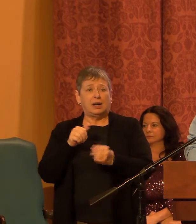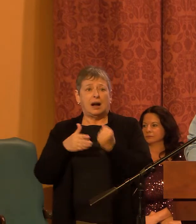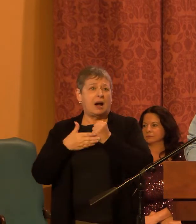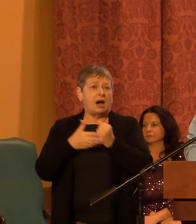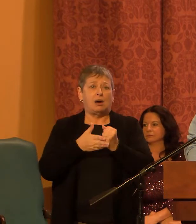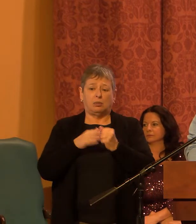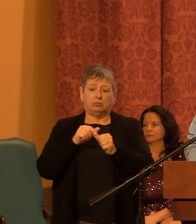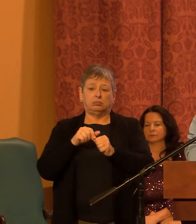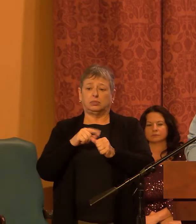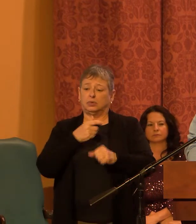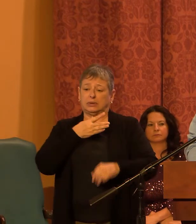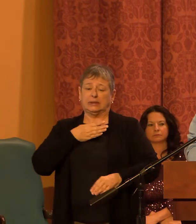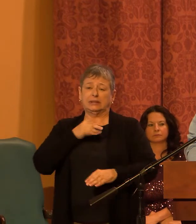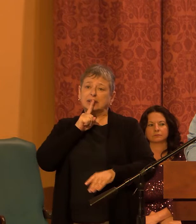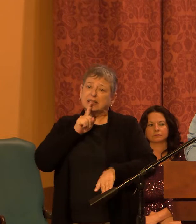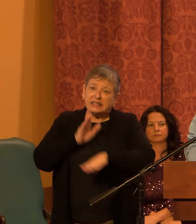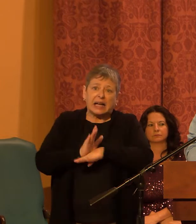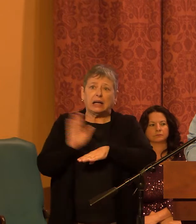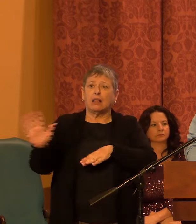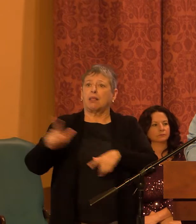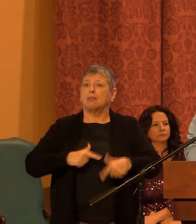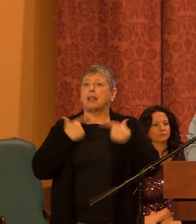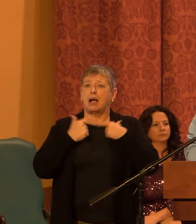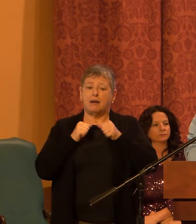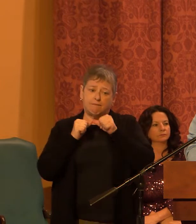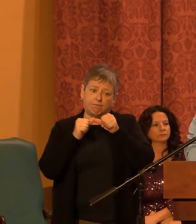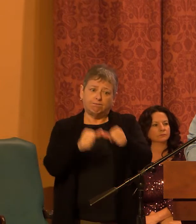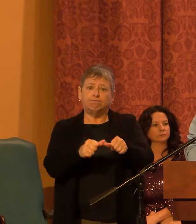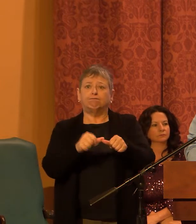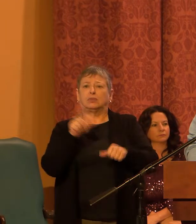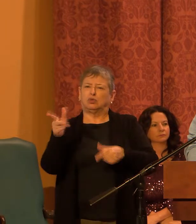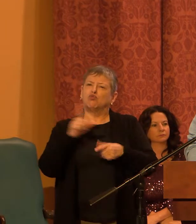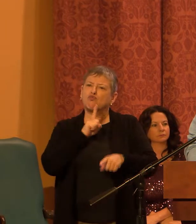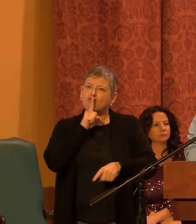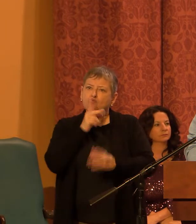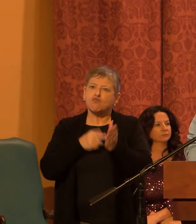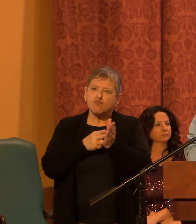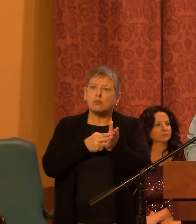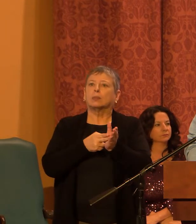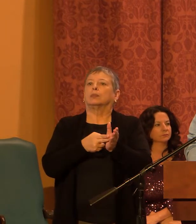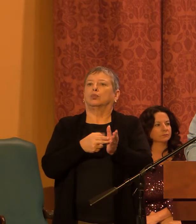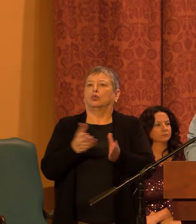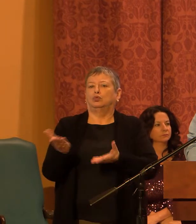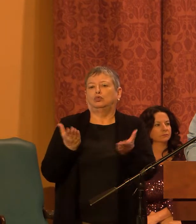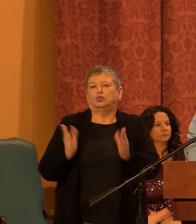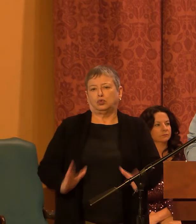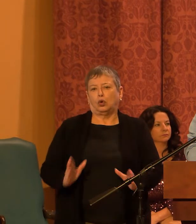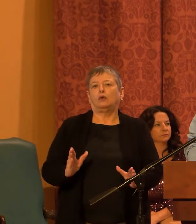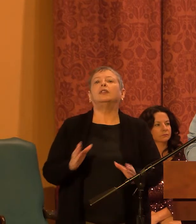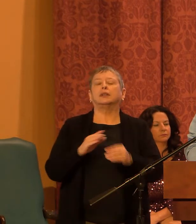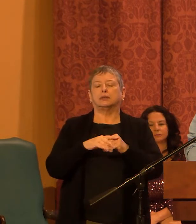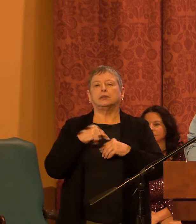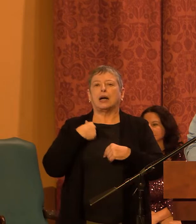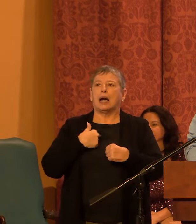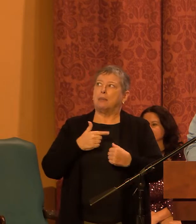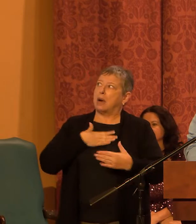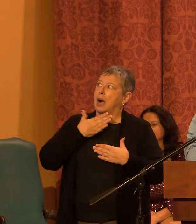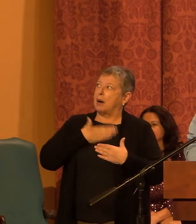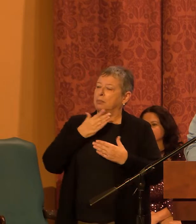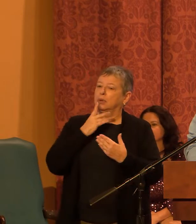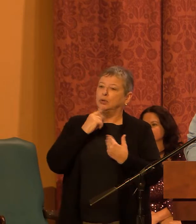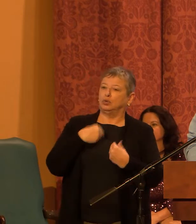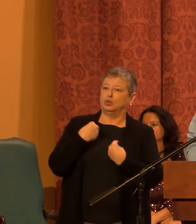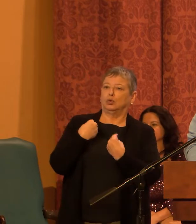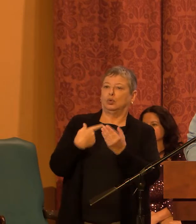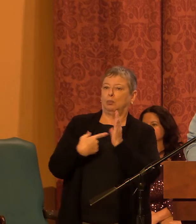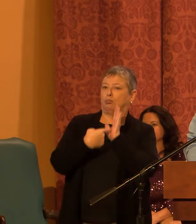disabilities and the elderly. They are true servants in the definition of selflessness. It gives me great joy to present